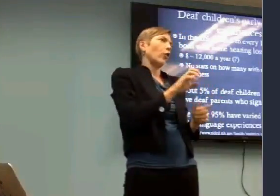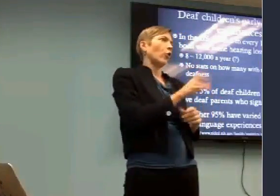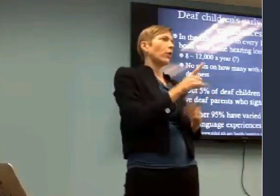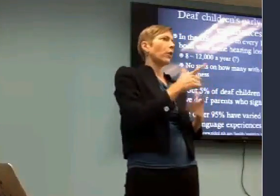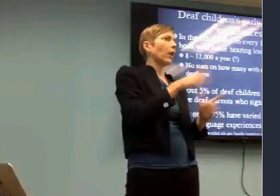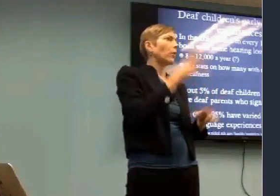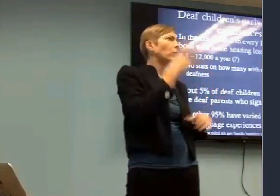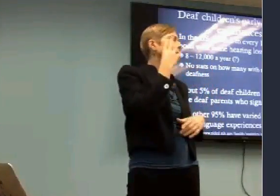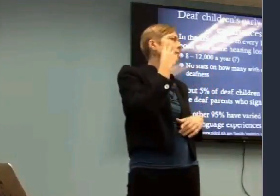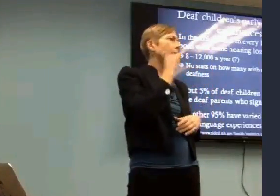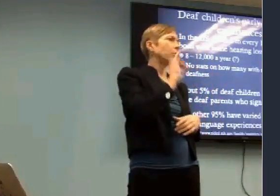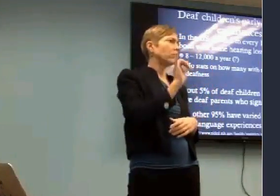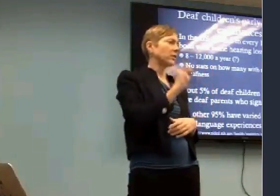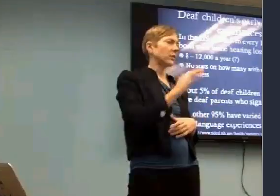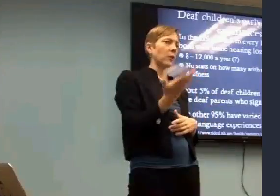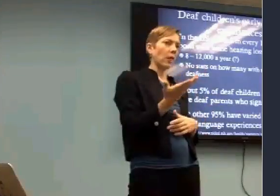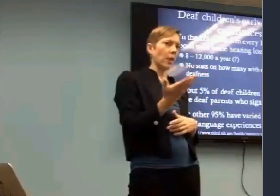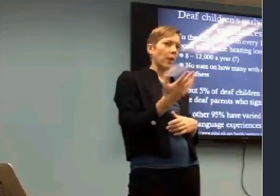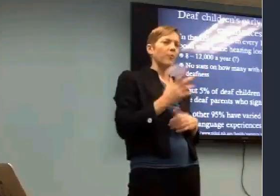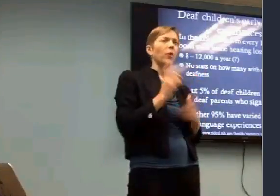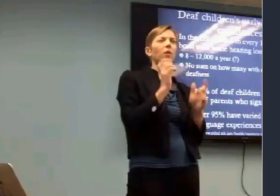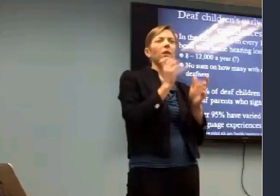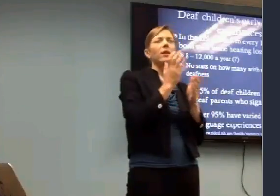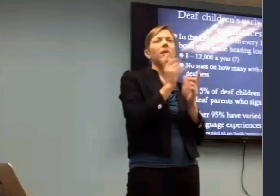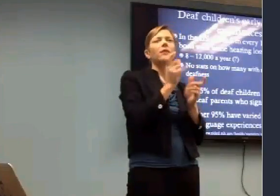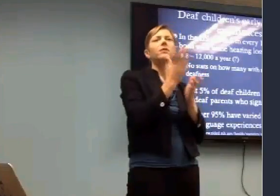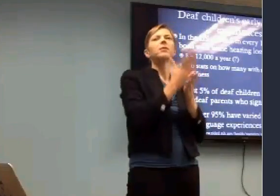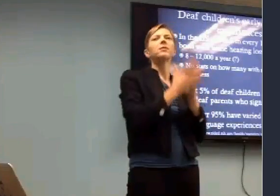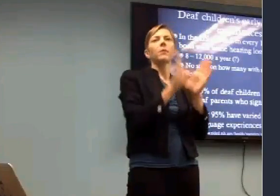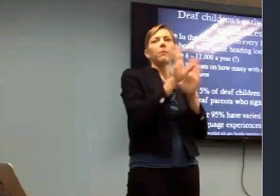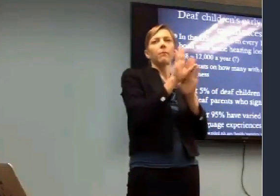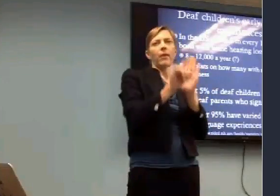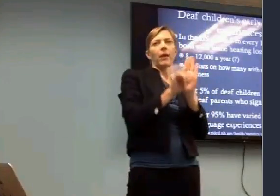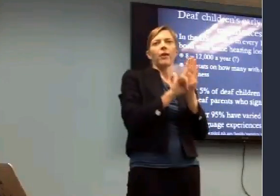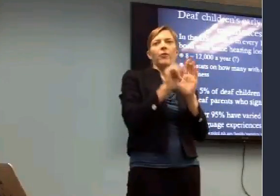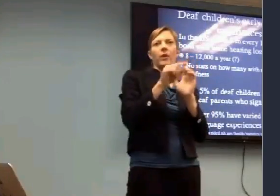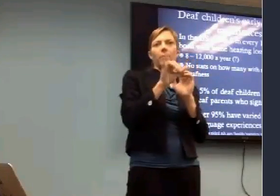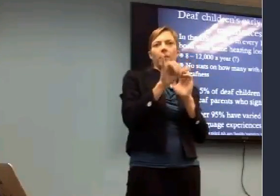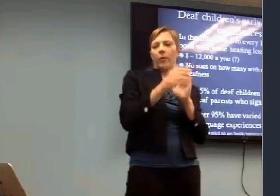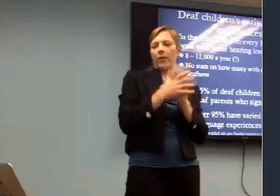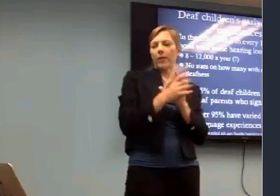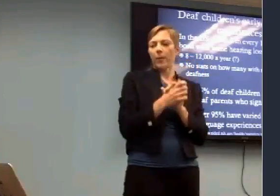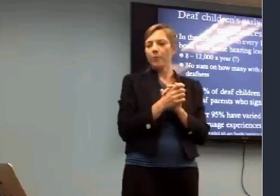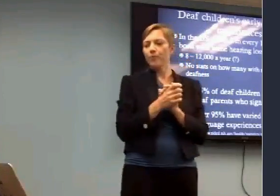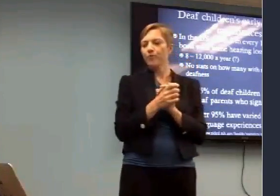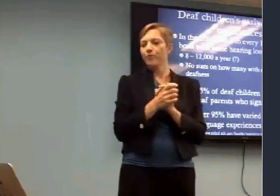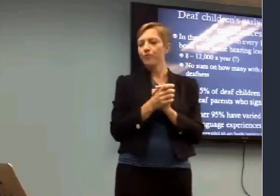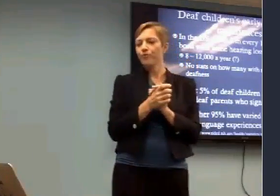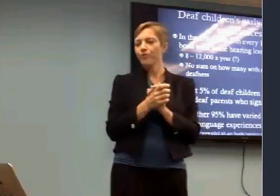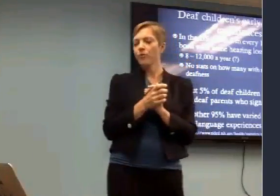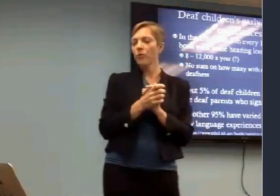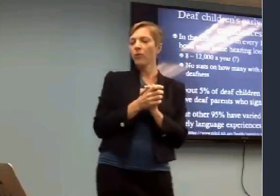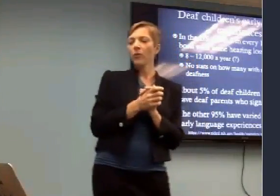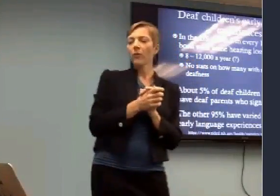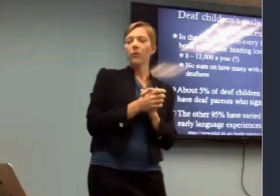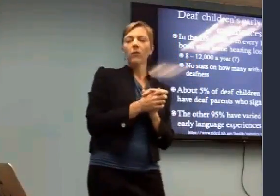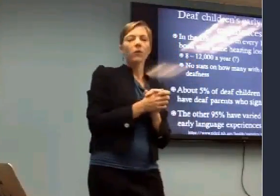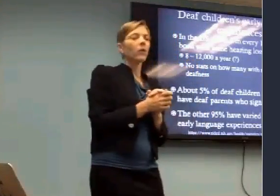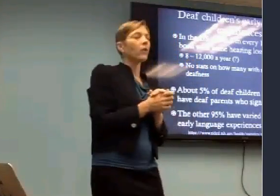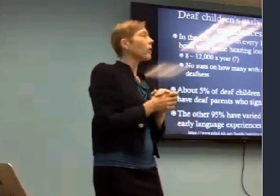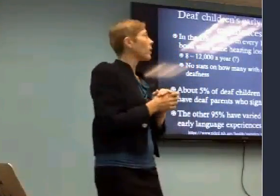deaf children's early language experiences look like, I'd like to give you a bit of background about that.